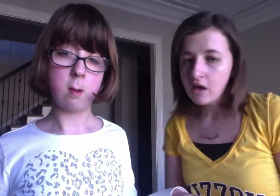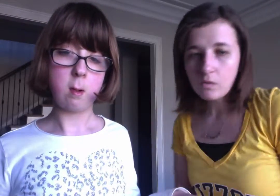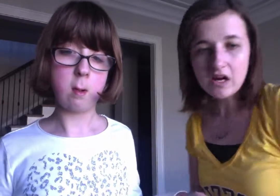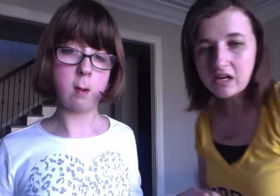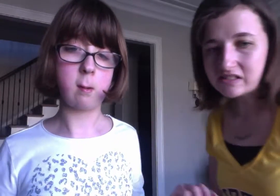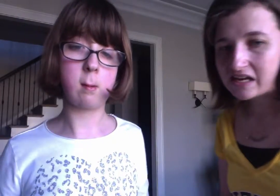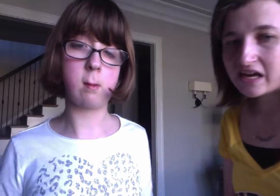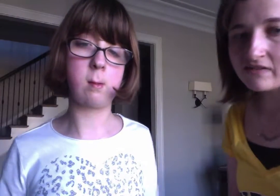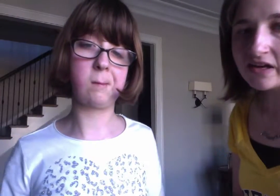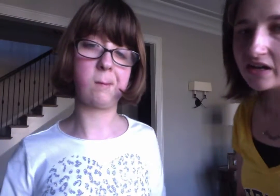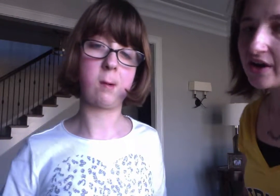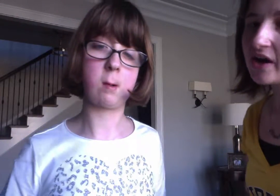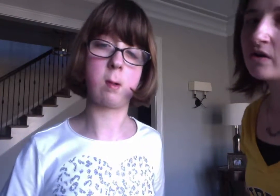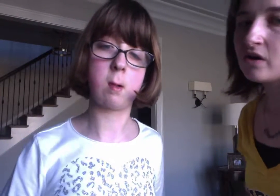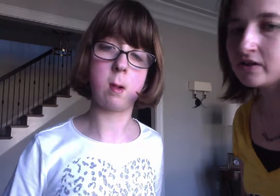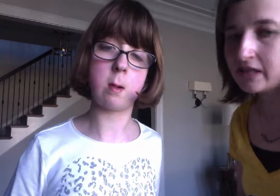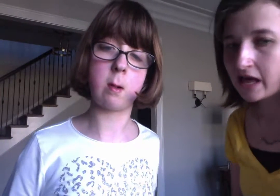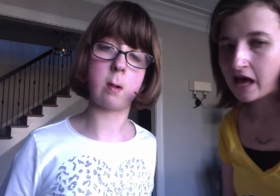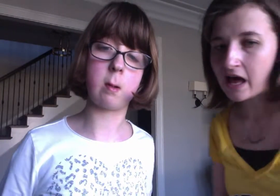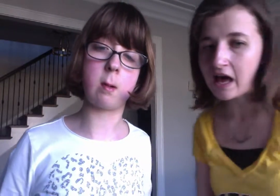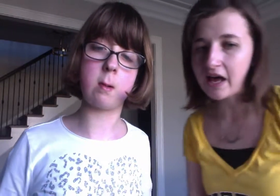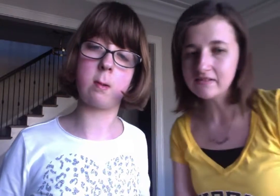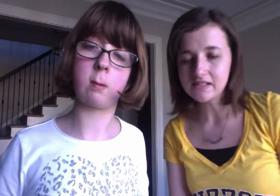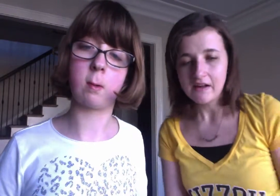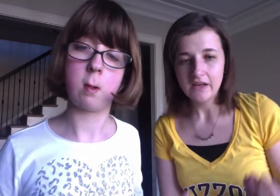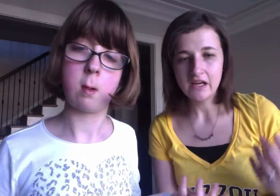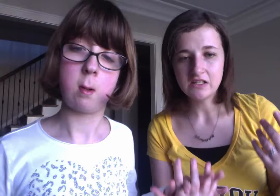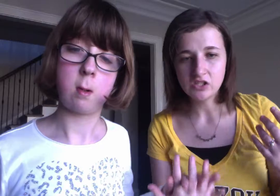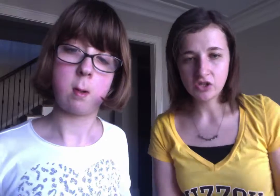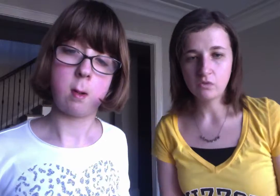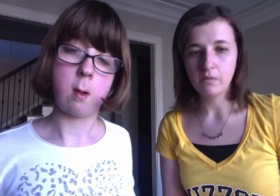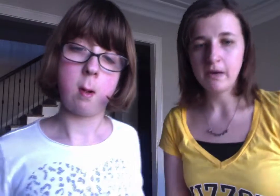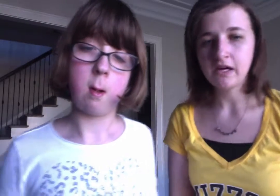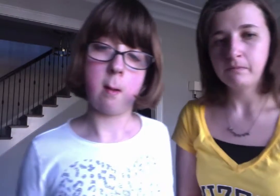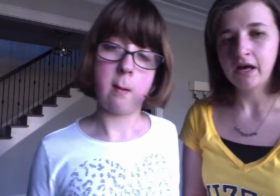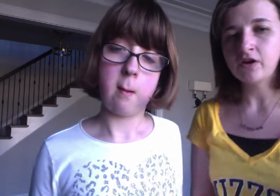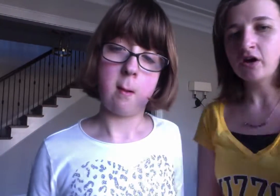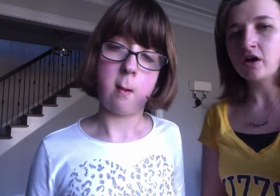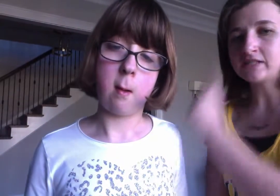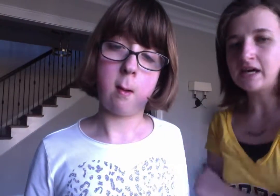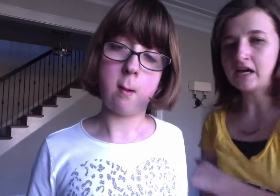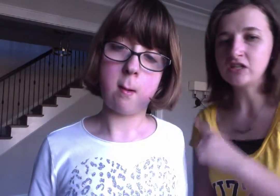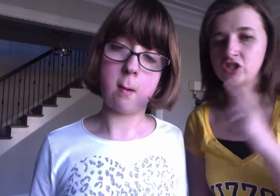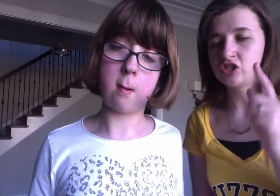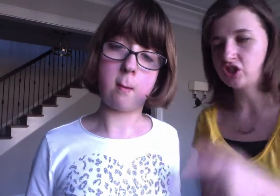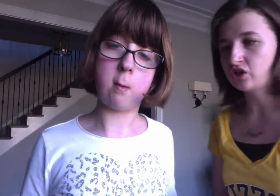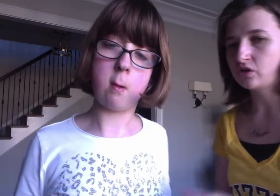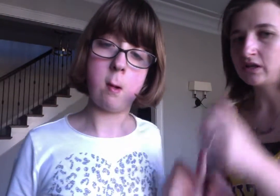making. We're saving our own lives. It's true, we'll make a better day, just you and